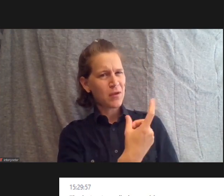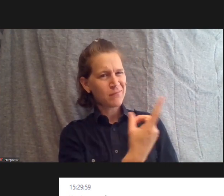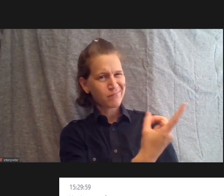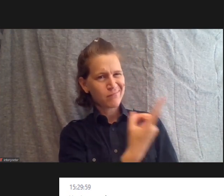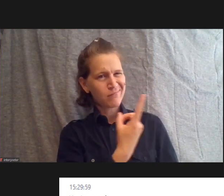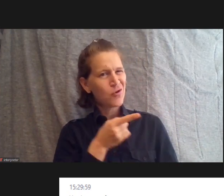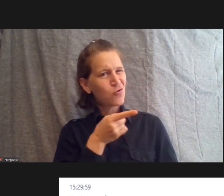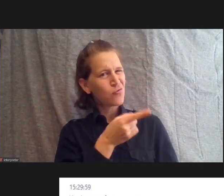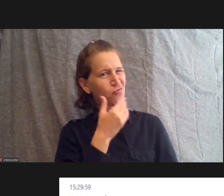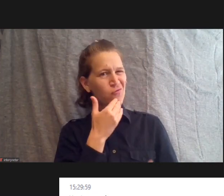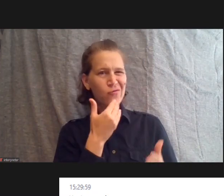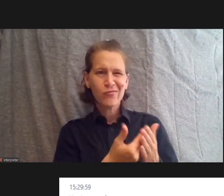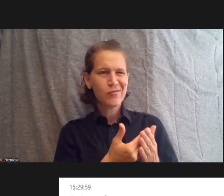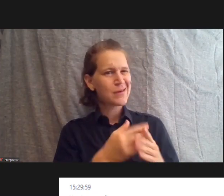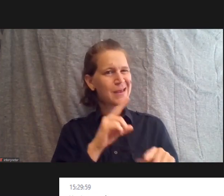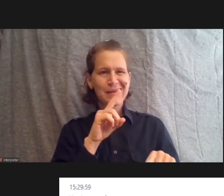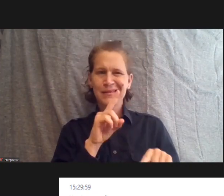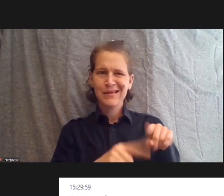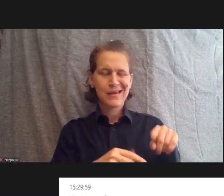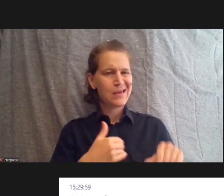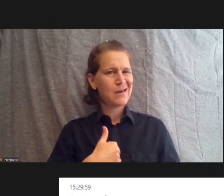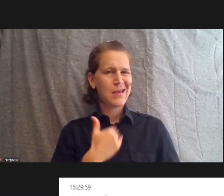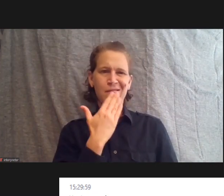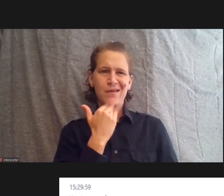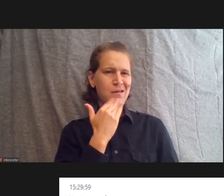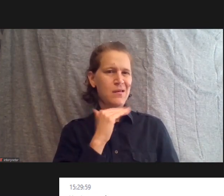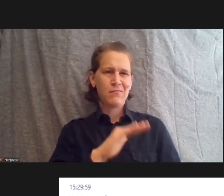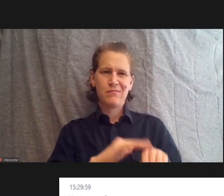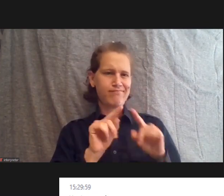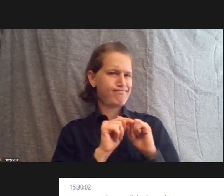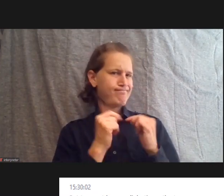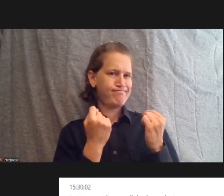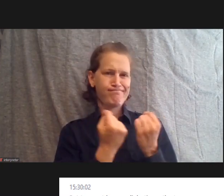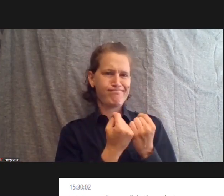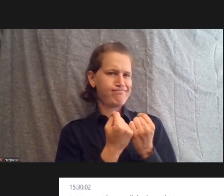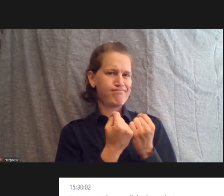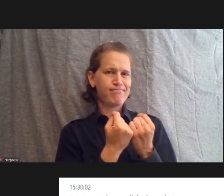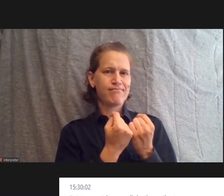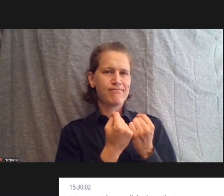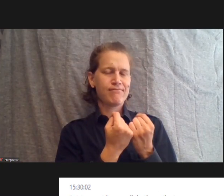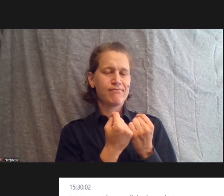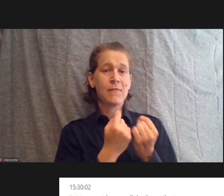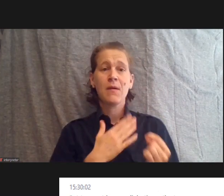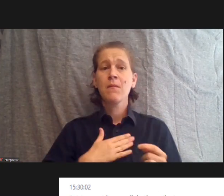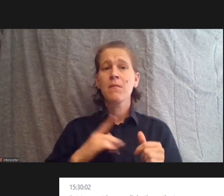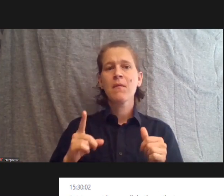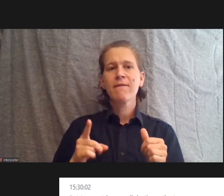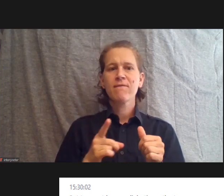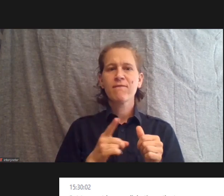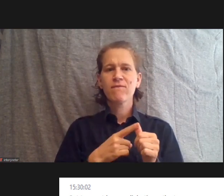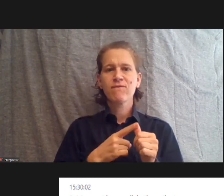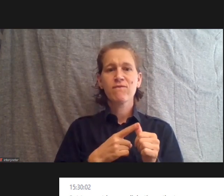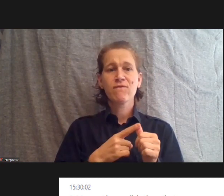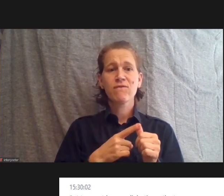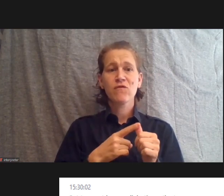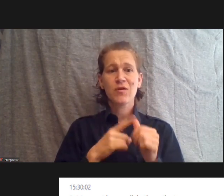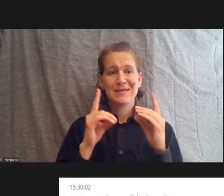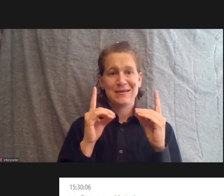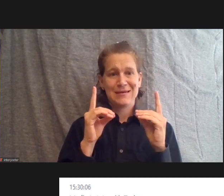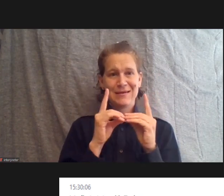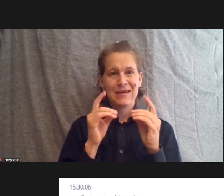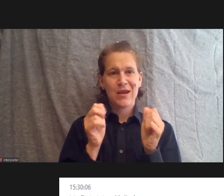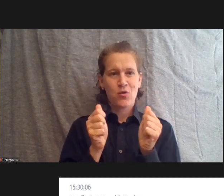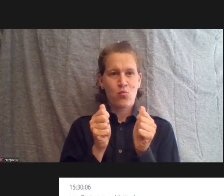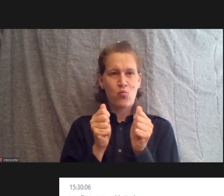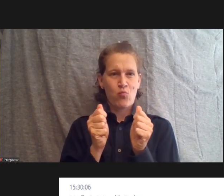I cannot have a diabetic on the team. My first date with Ted, Mom met